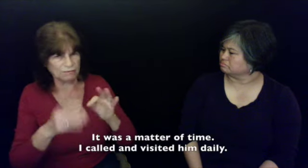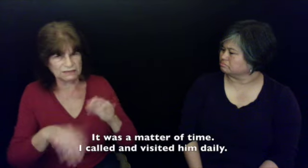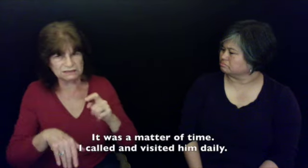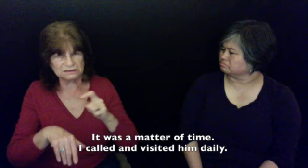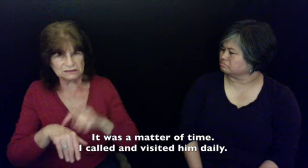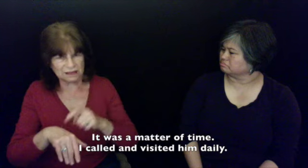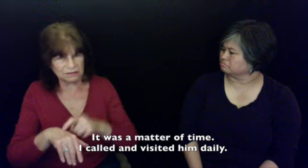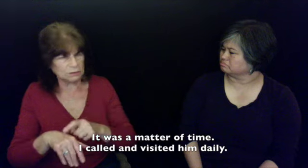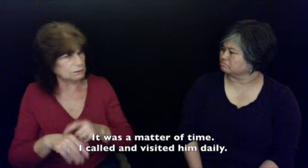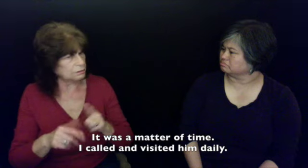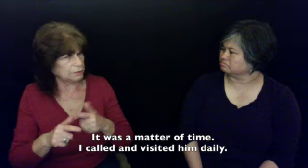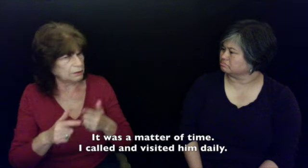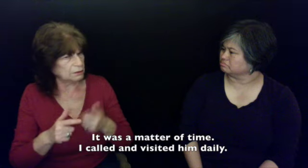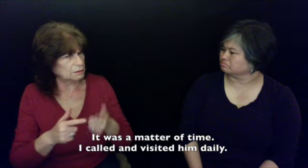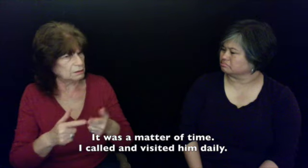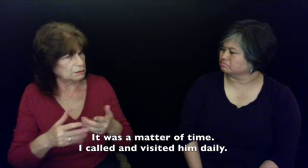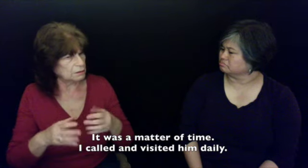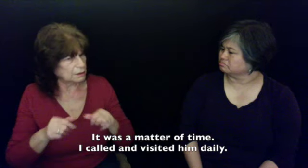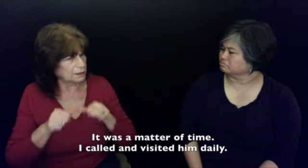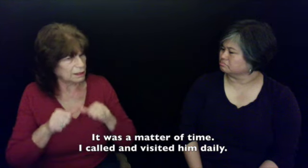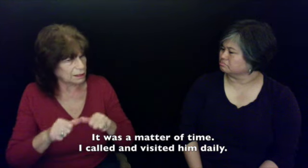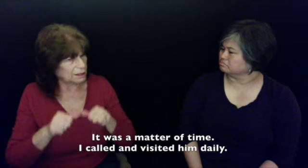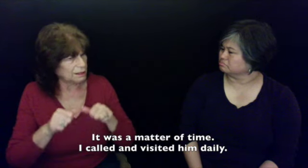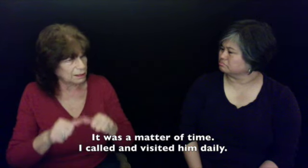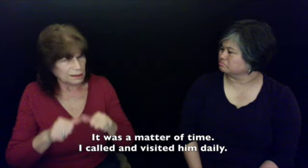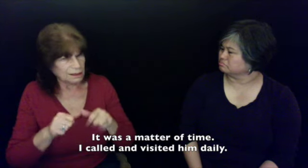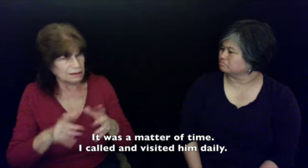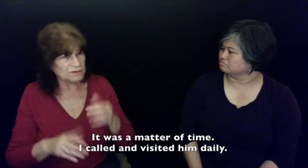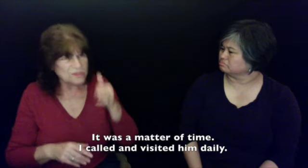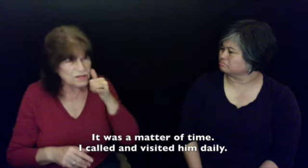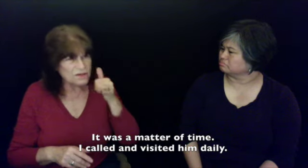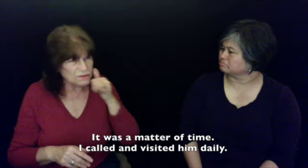It was a matter of time. I called and visited him daily.